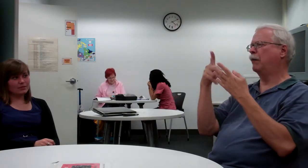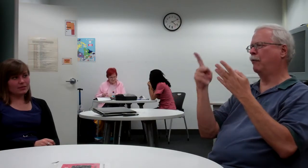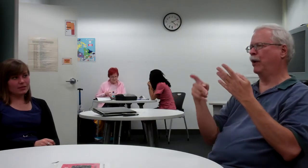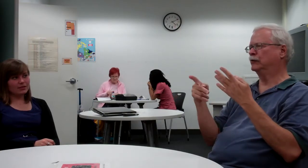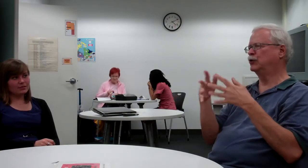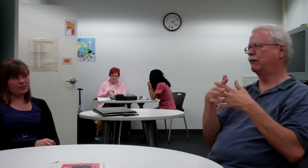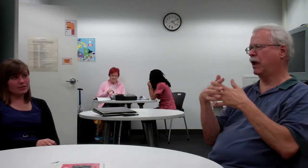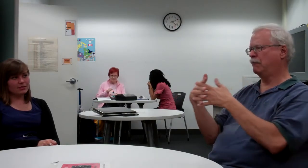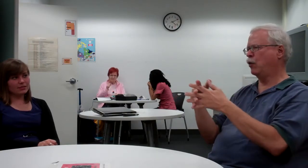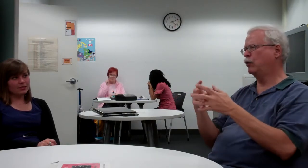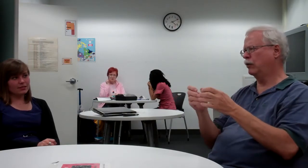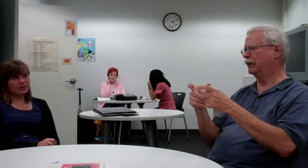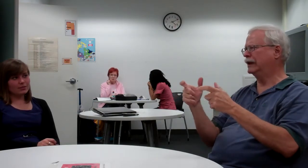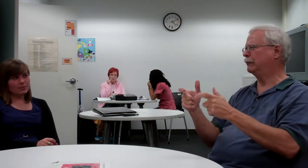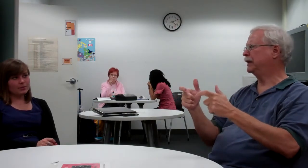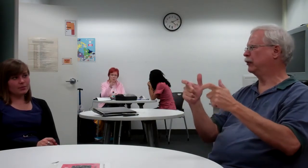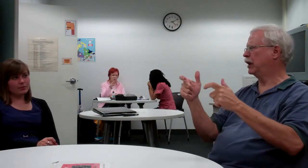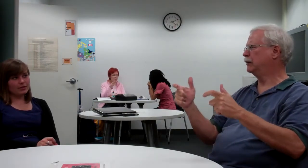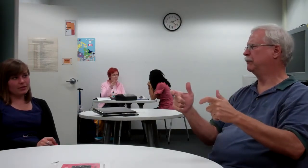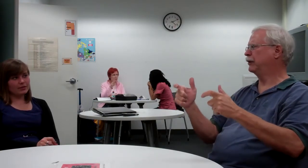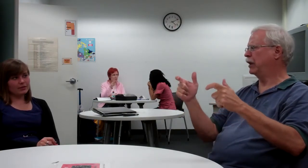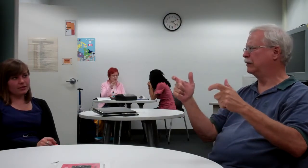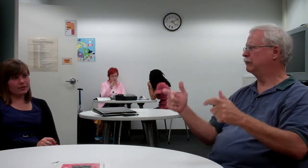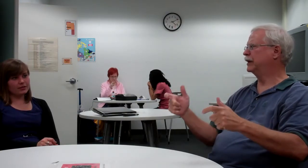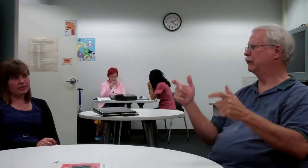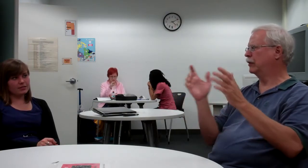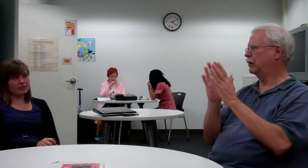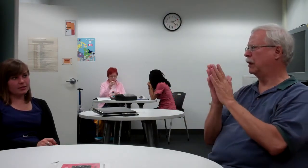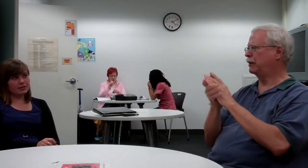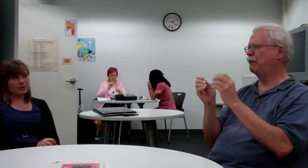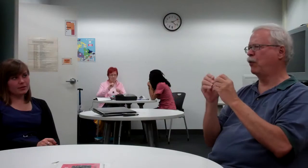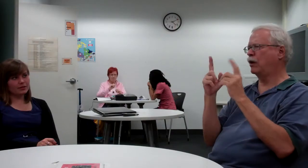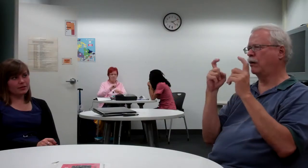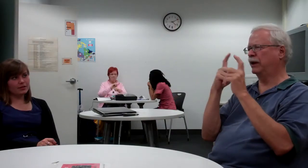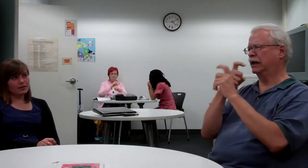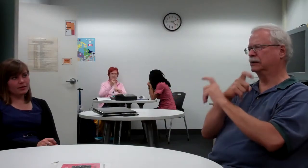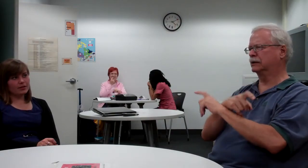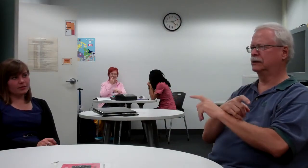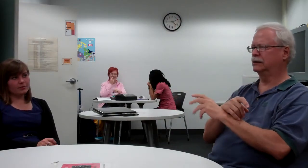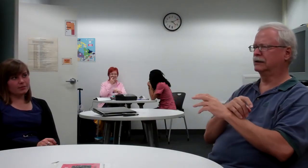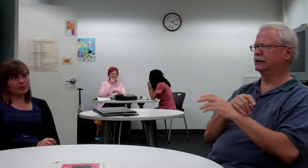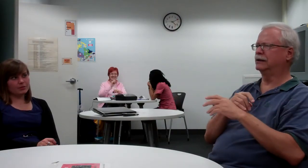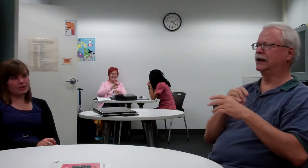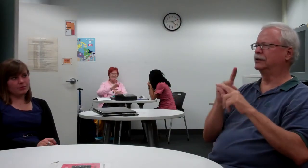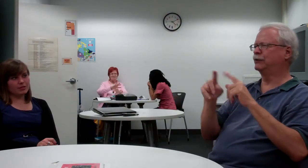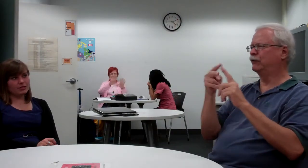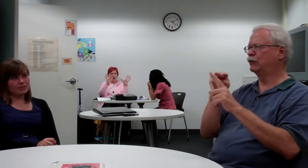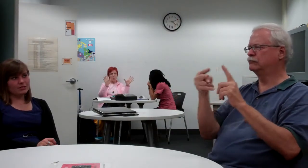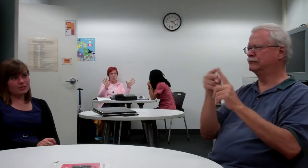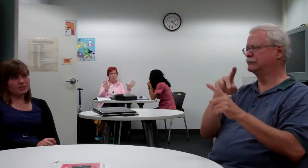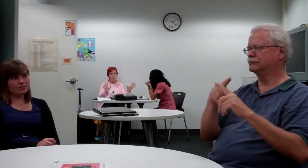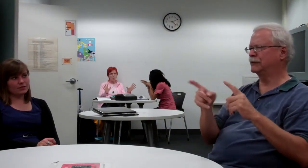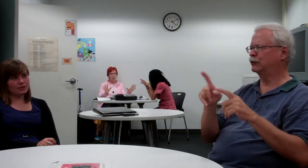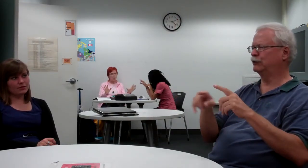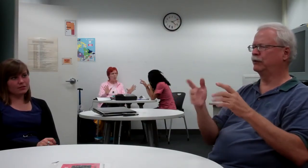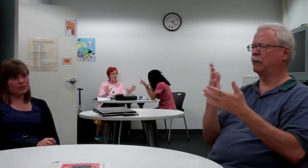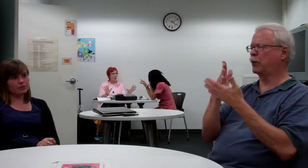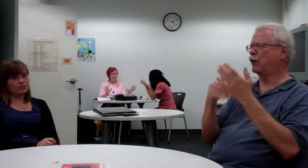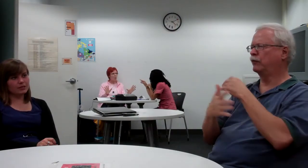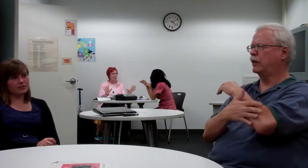Yeah. Hey. I also think the people of America keeps getting bigger and bigger, and it's becoming more complex with all these different perspectives and